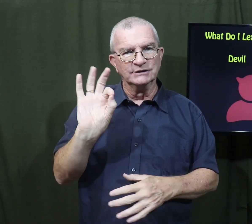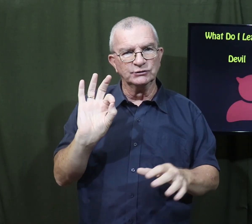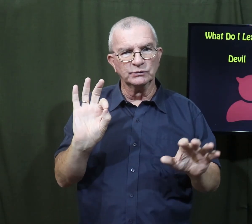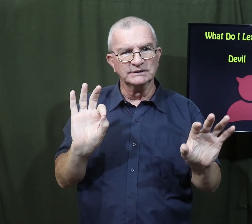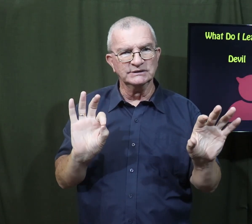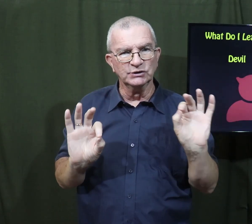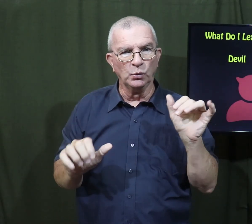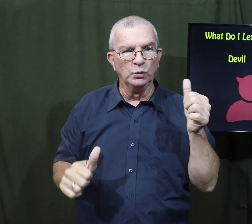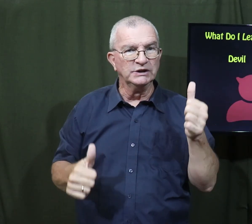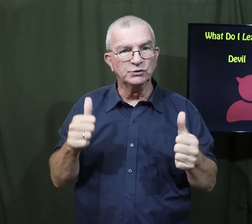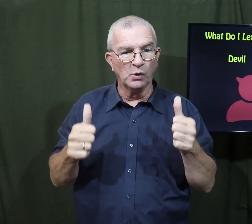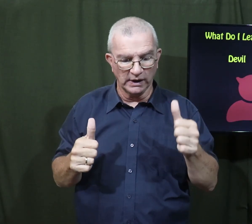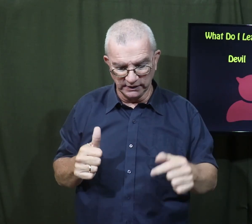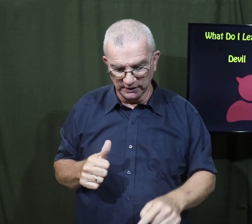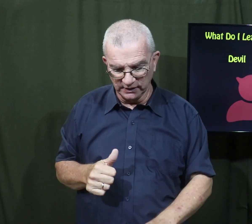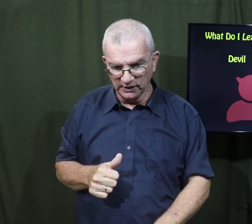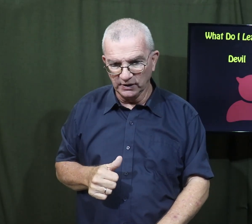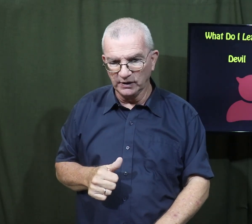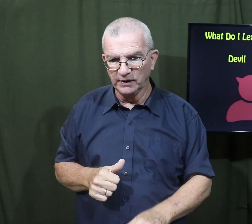We need to make a choice. Which one?